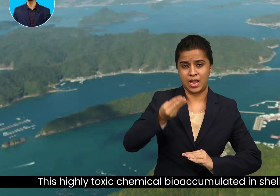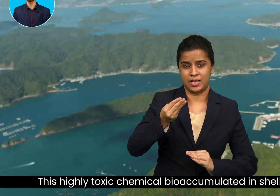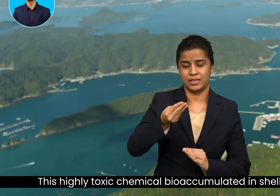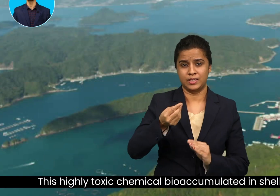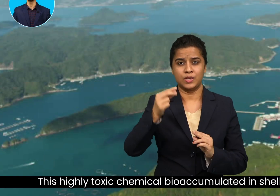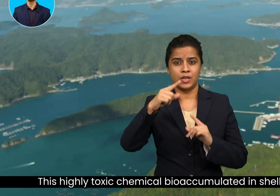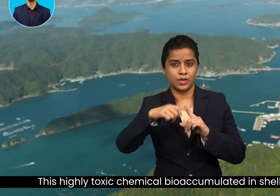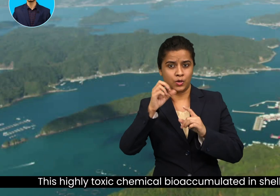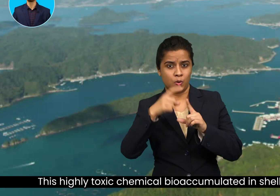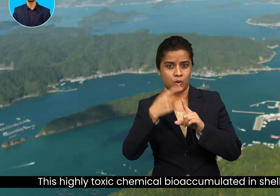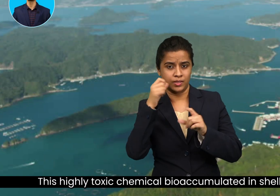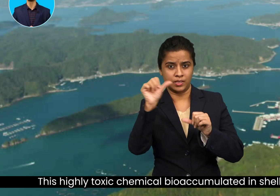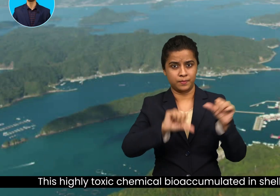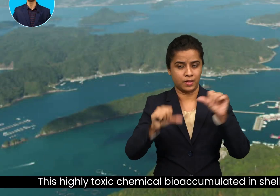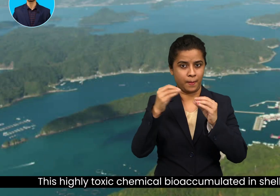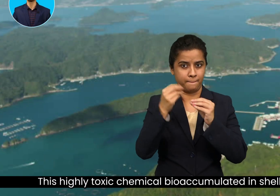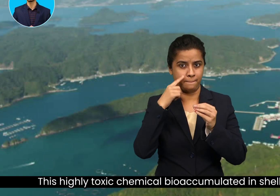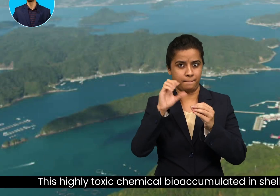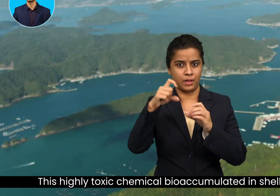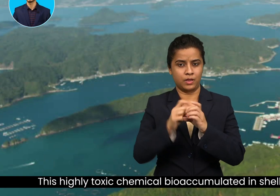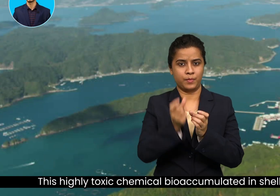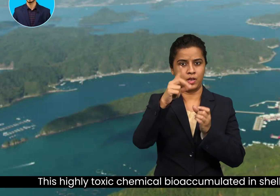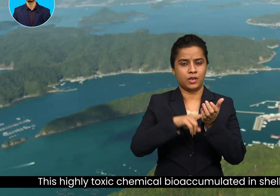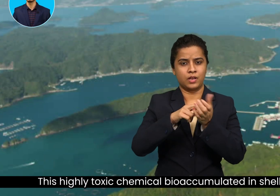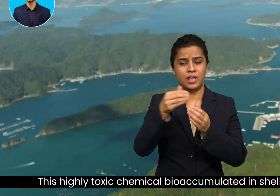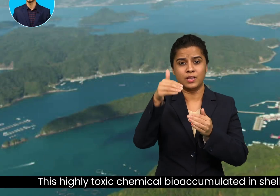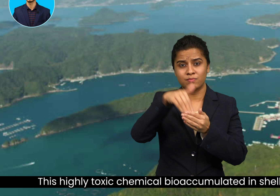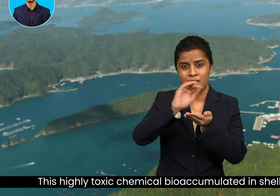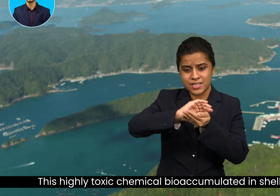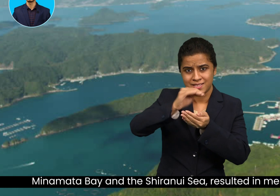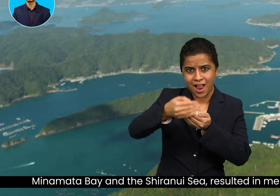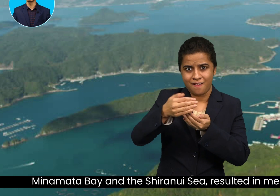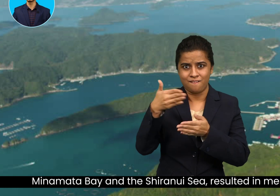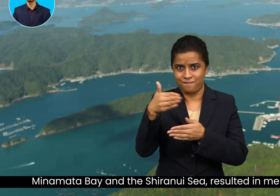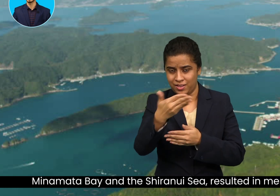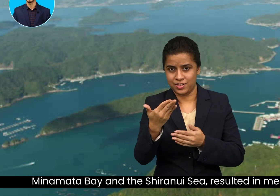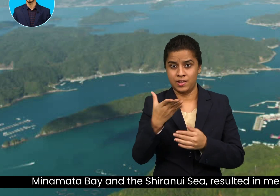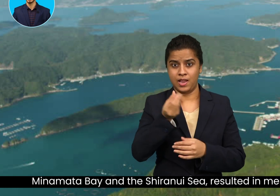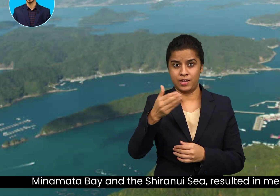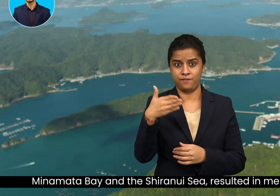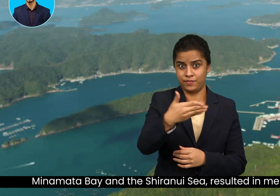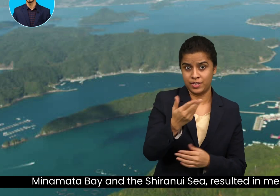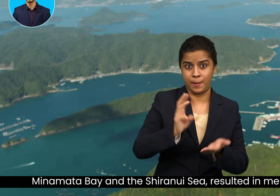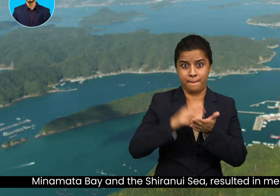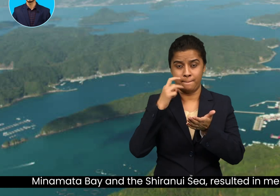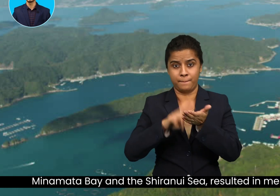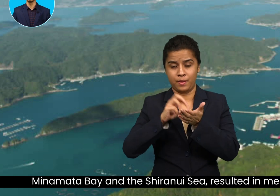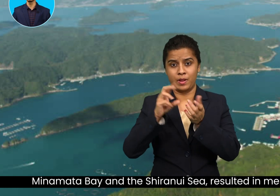This highly toxic chemical bioaccumulated in shellfish and fish in Minamata Bay and